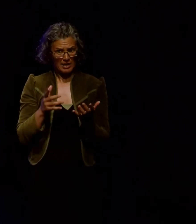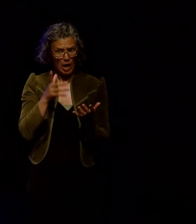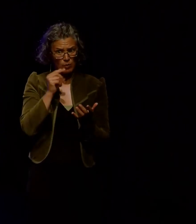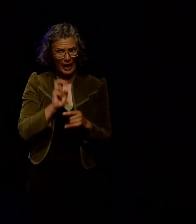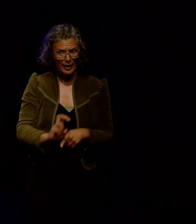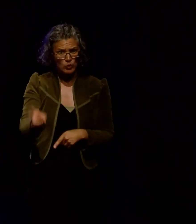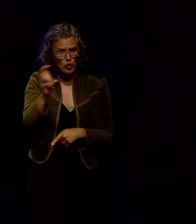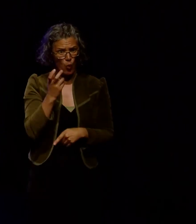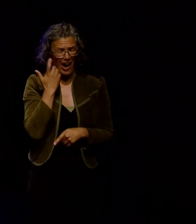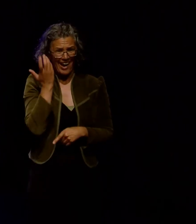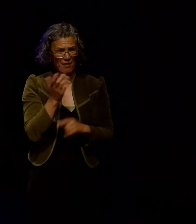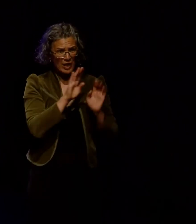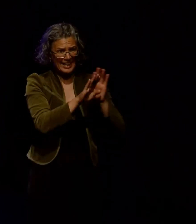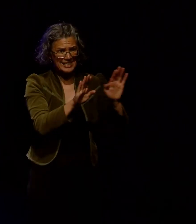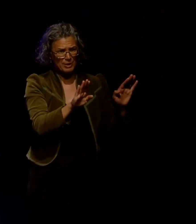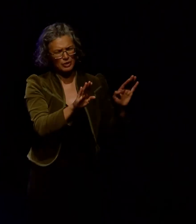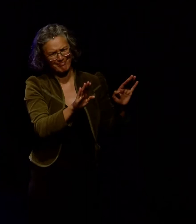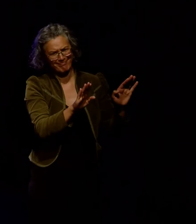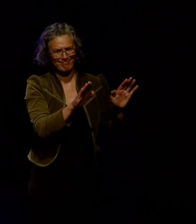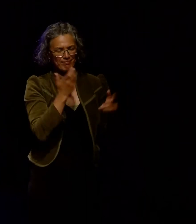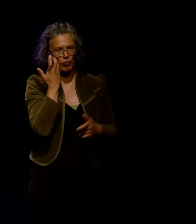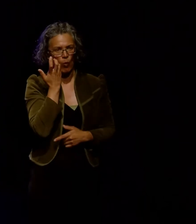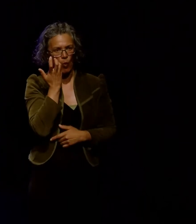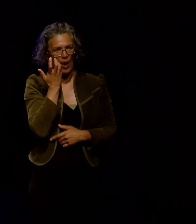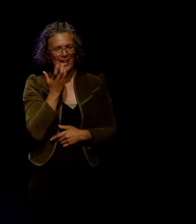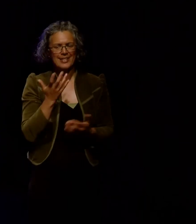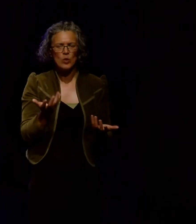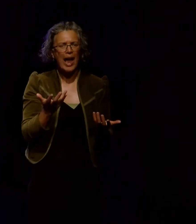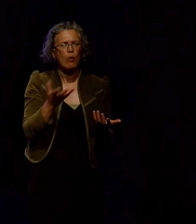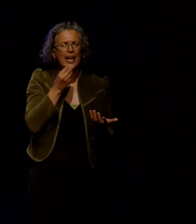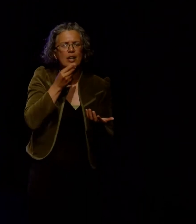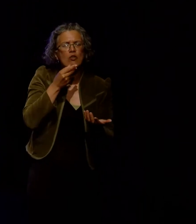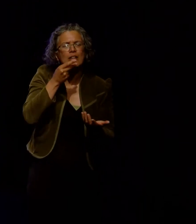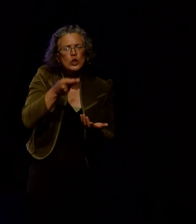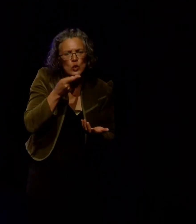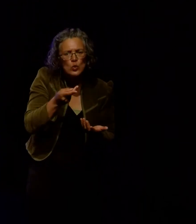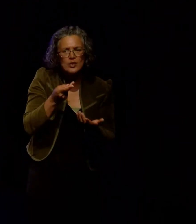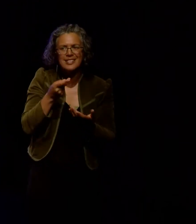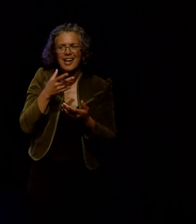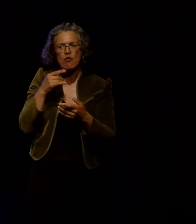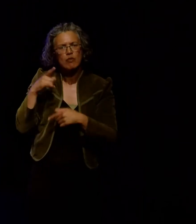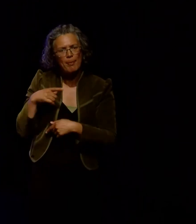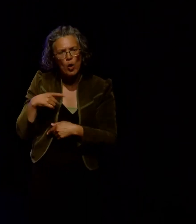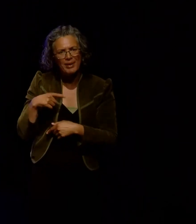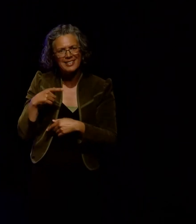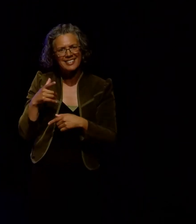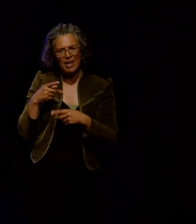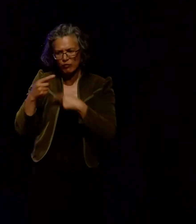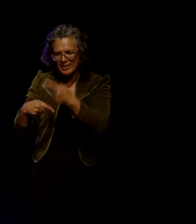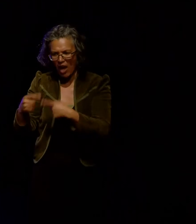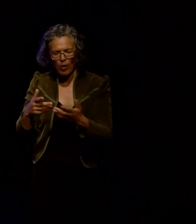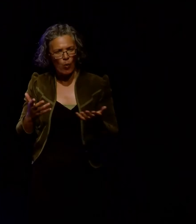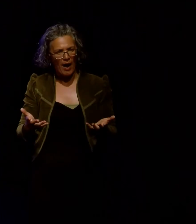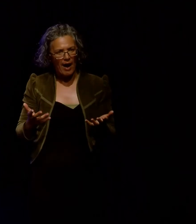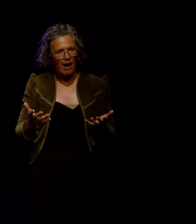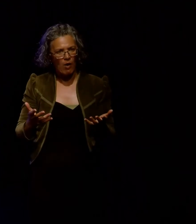exhibition. And identifying the digital experiences that can be reused, repurposed, and recycled is a viable option, one that can